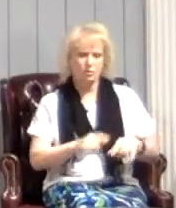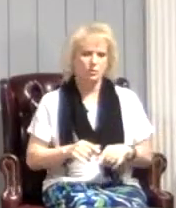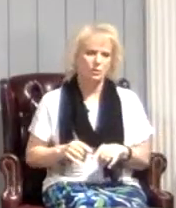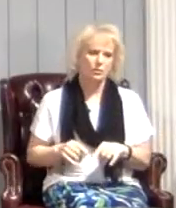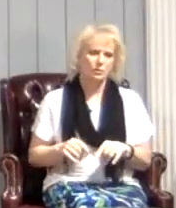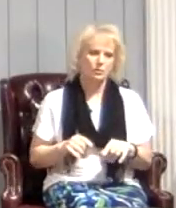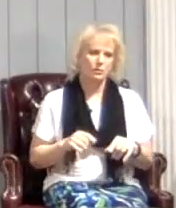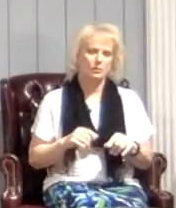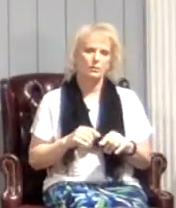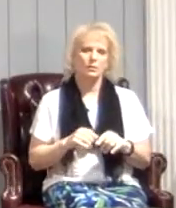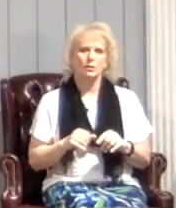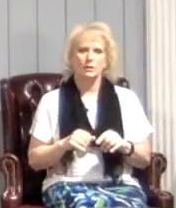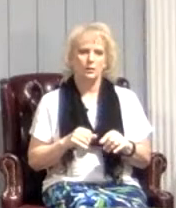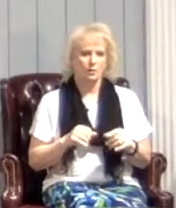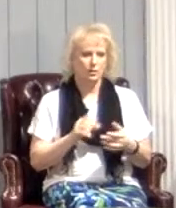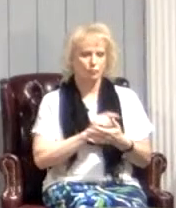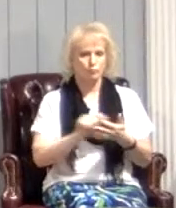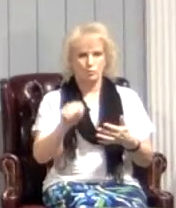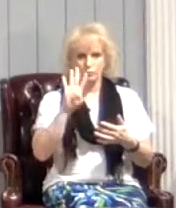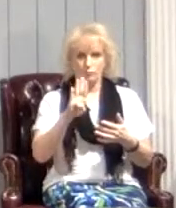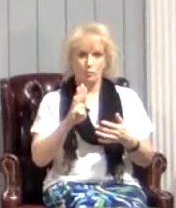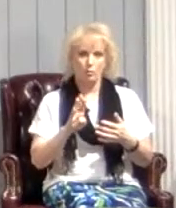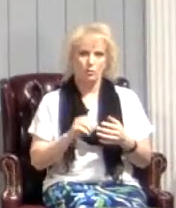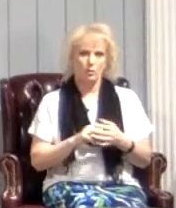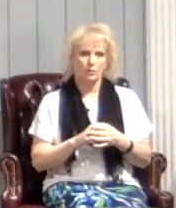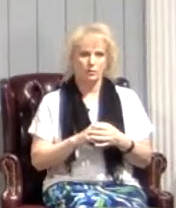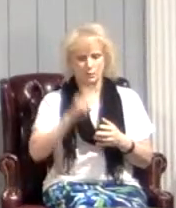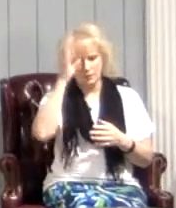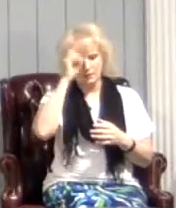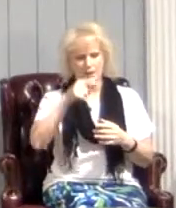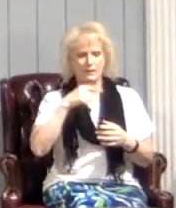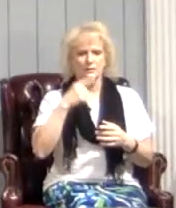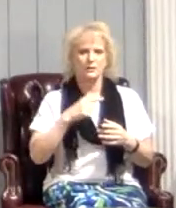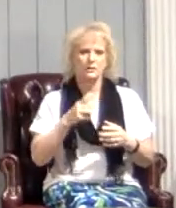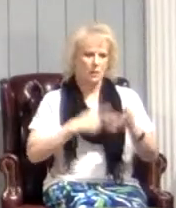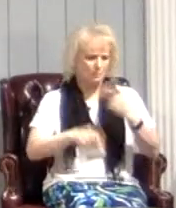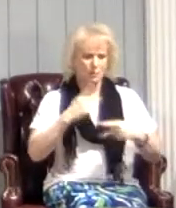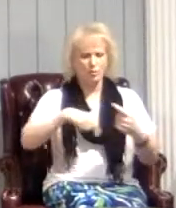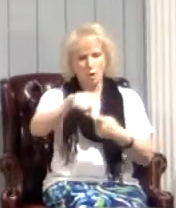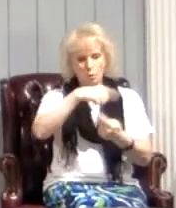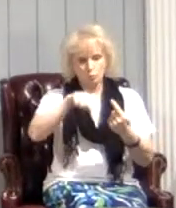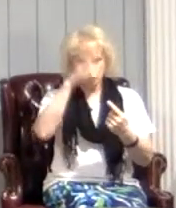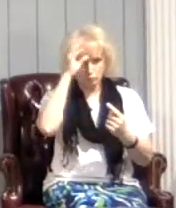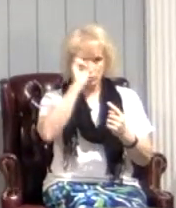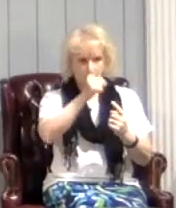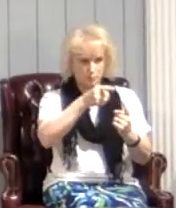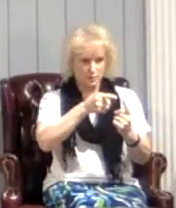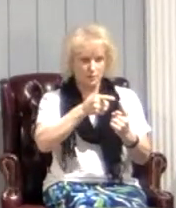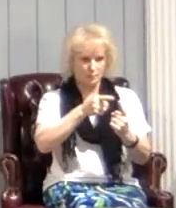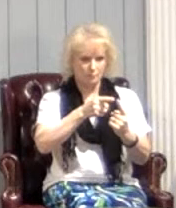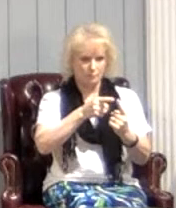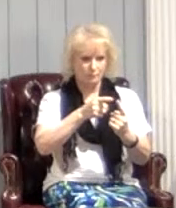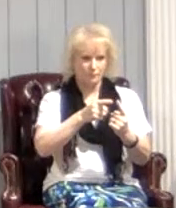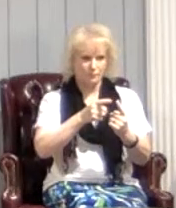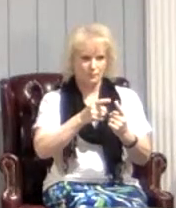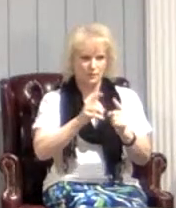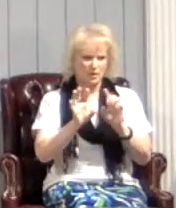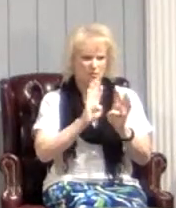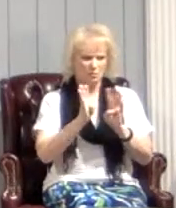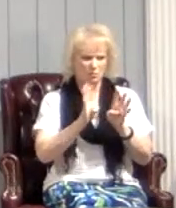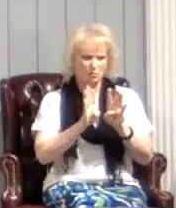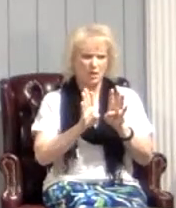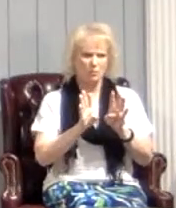and reproaching you. In verse 4, he says that there were people around him that were acting like lions